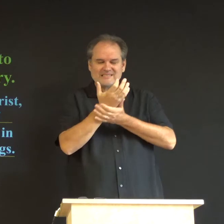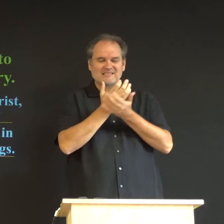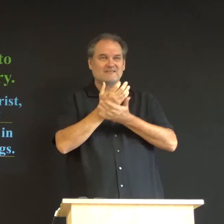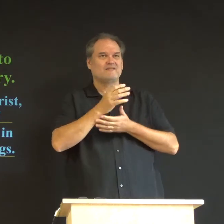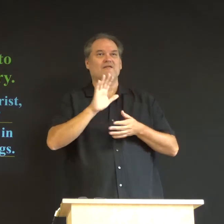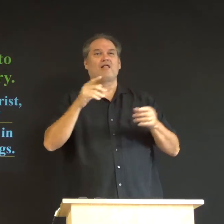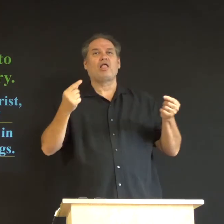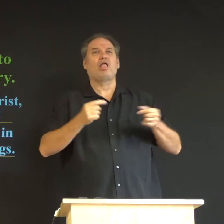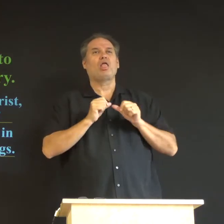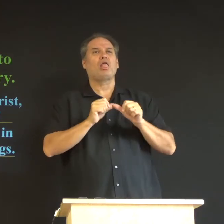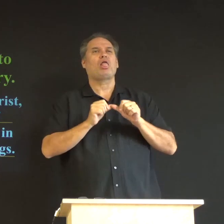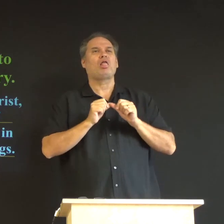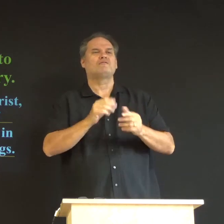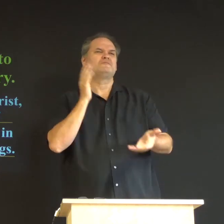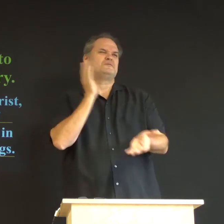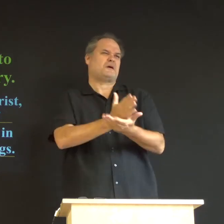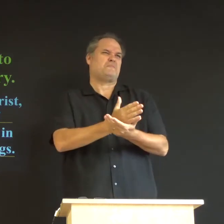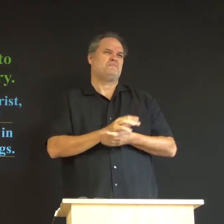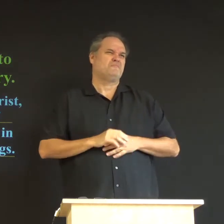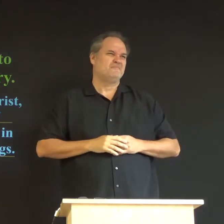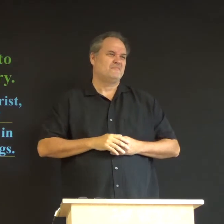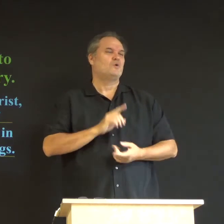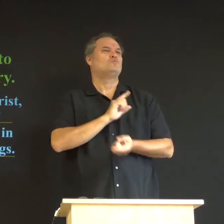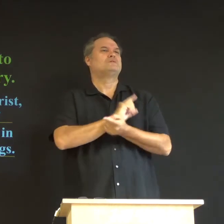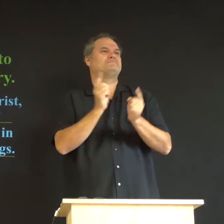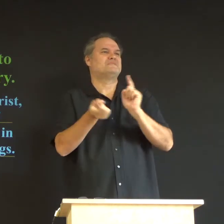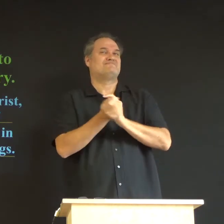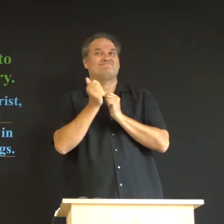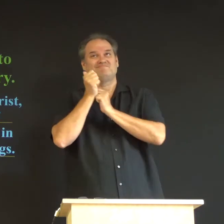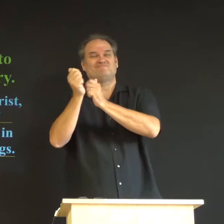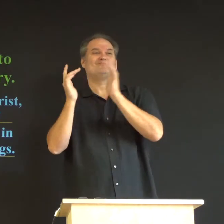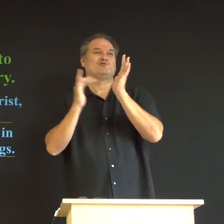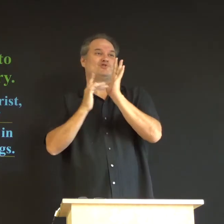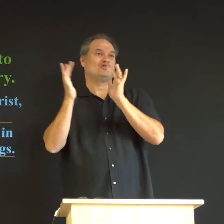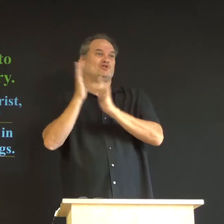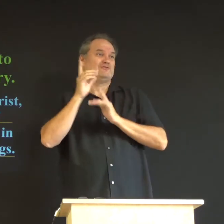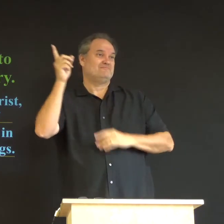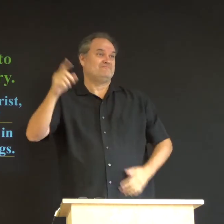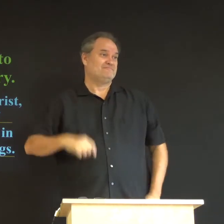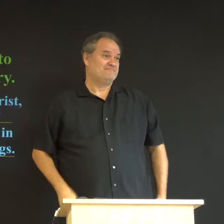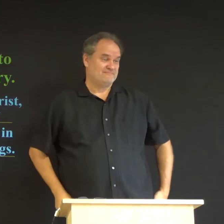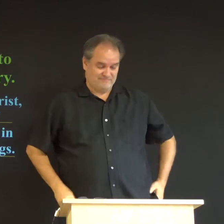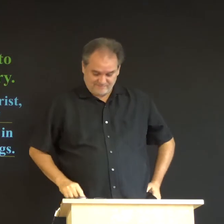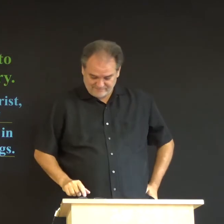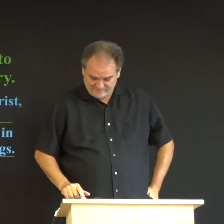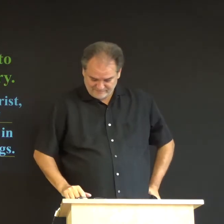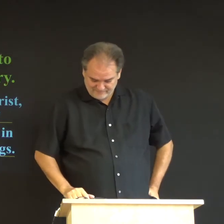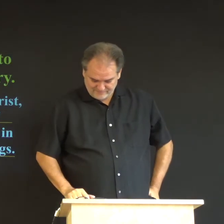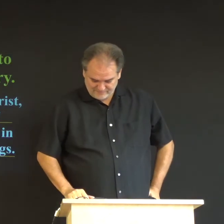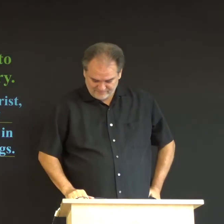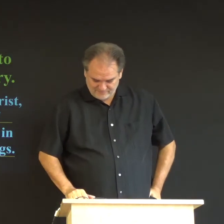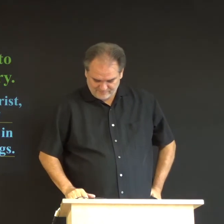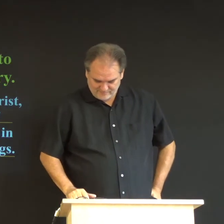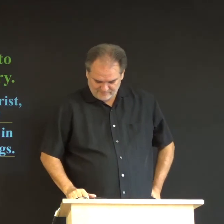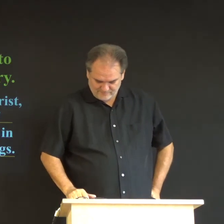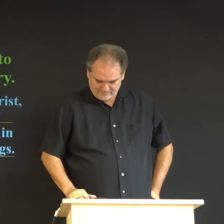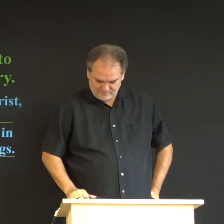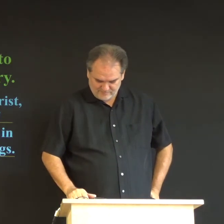I played with you. I beg you not to continue in sin. But to follow Judah.